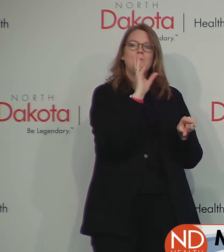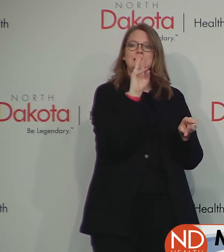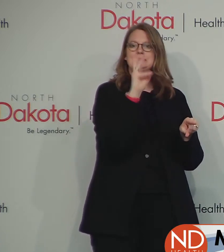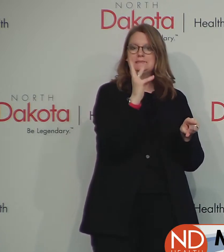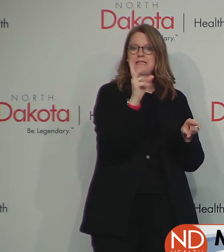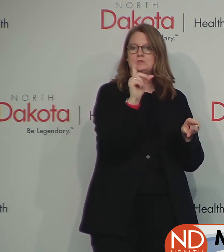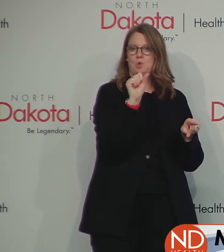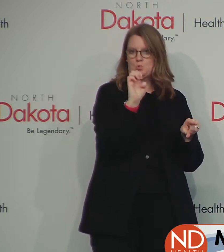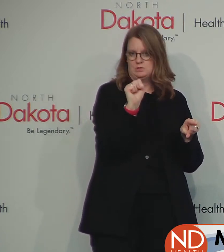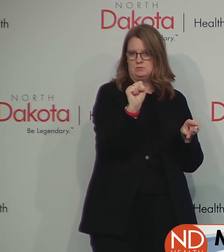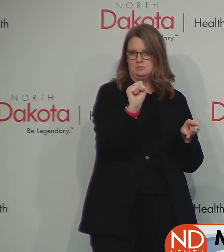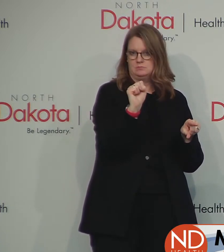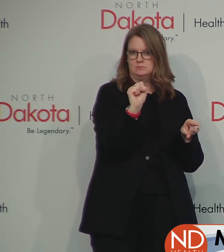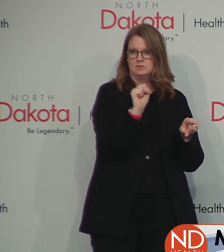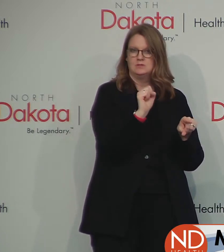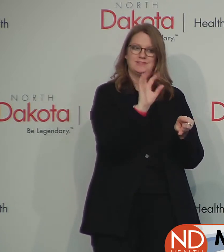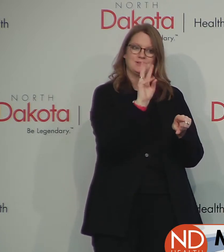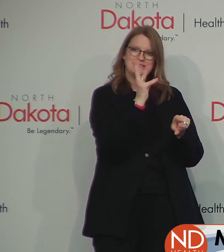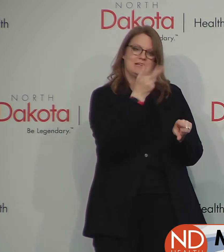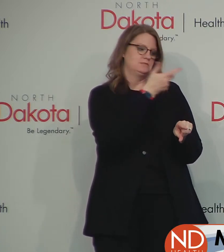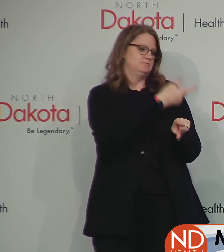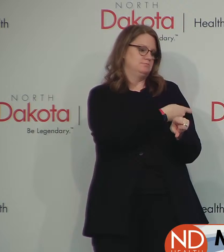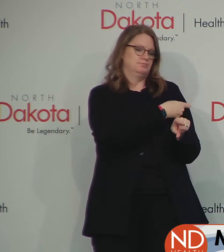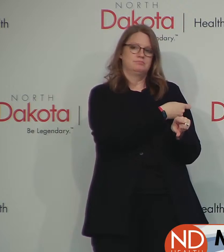vial of Pfizer vaccine.